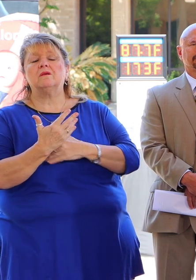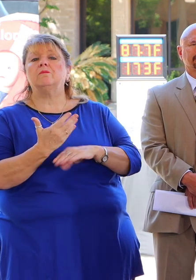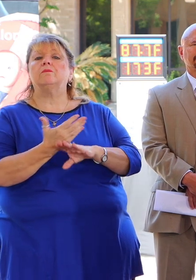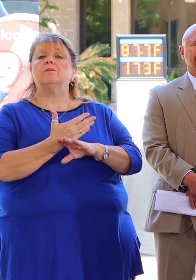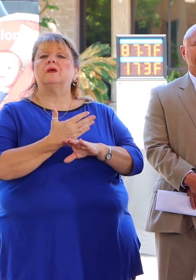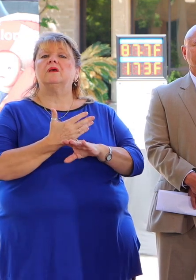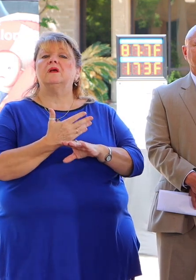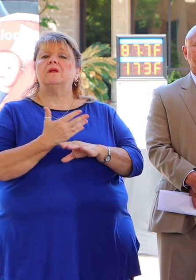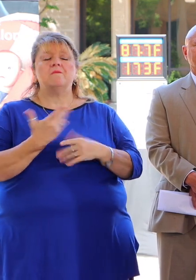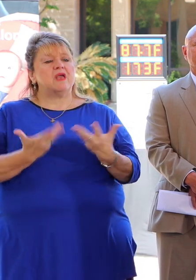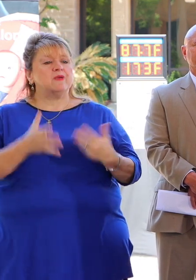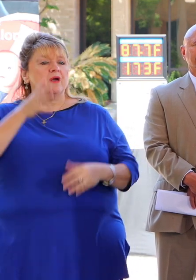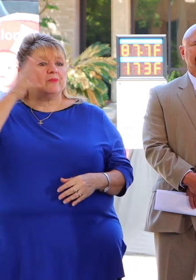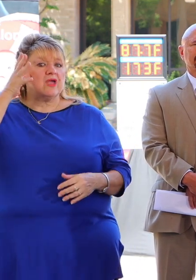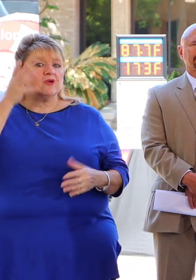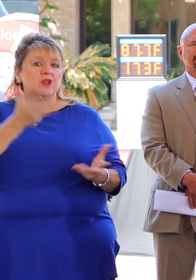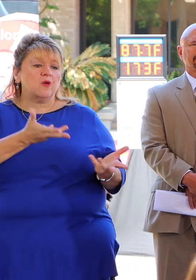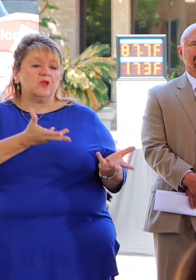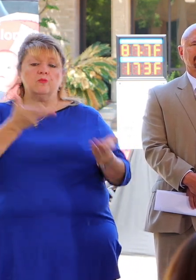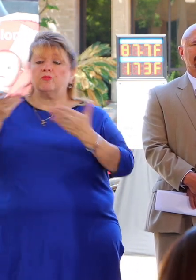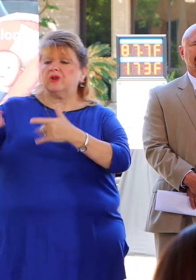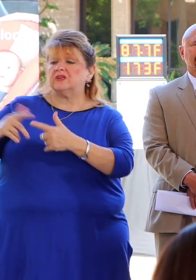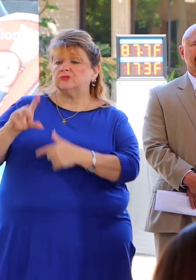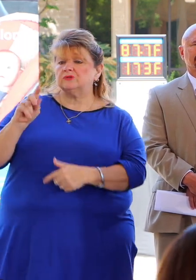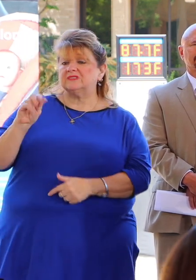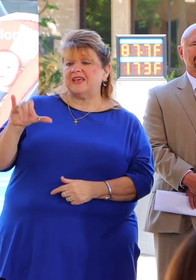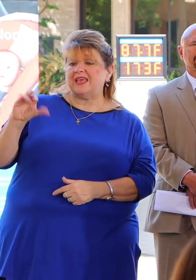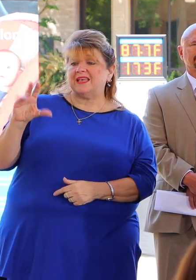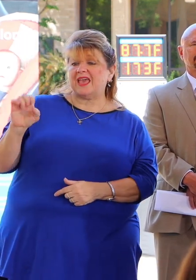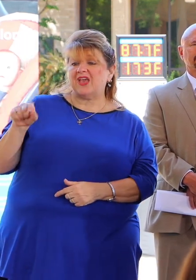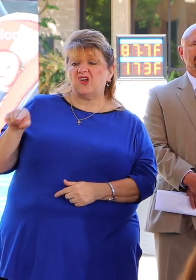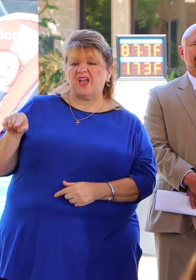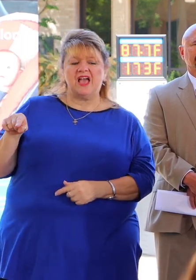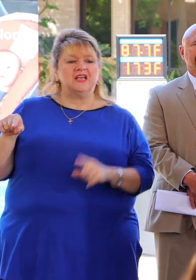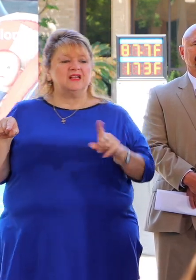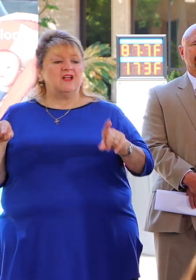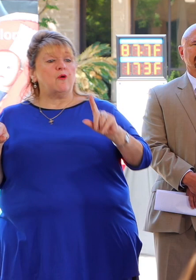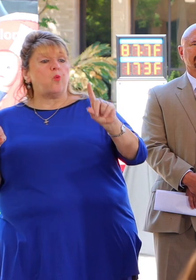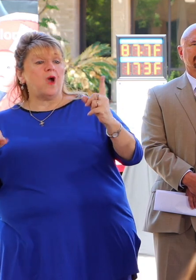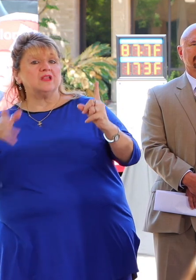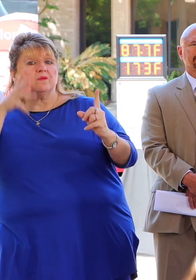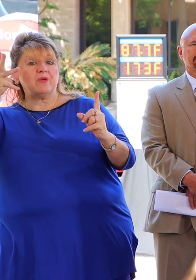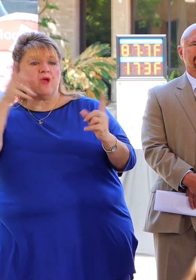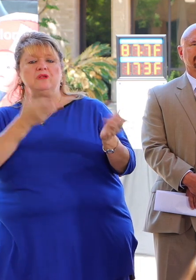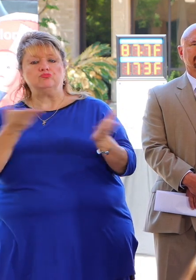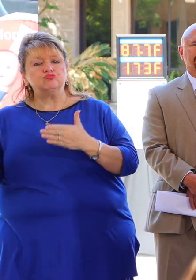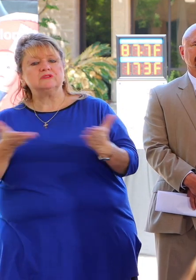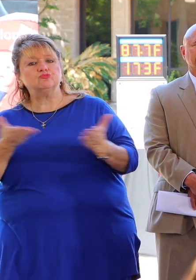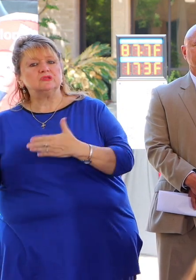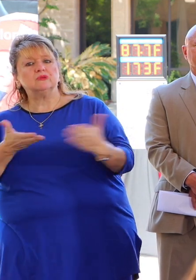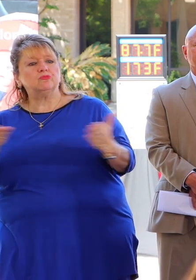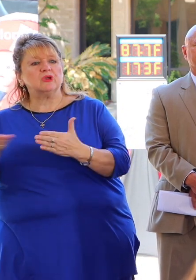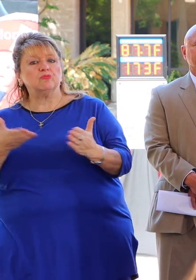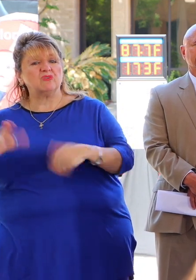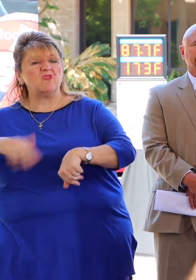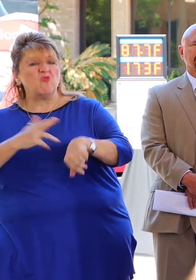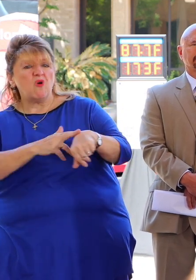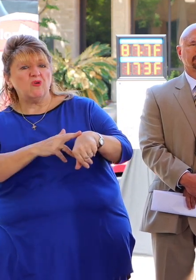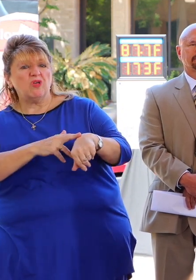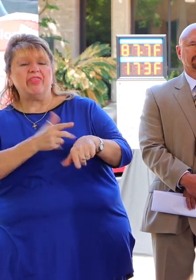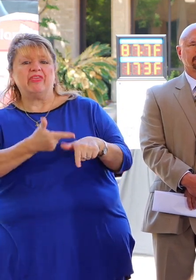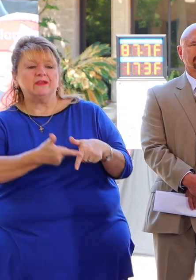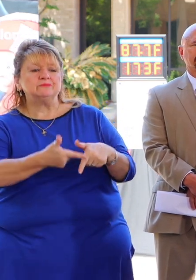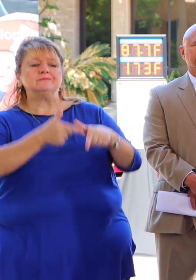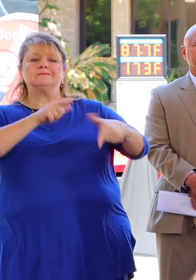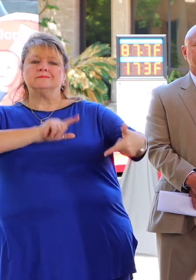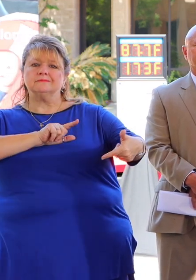For example, a parent taking a child to daycare who typically doesn't do that parental duty. And nearly half of all